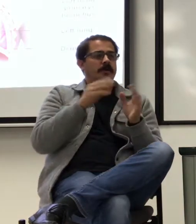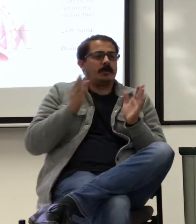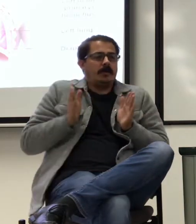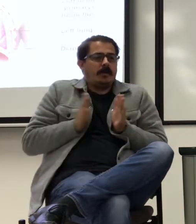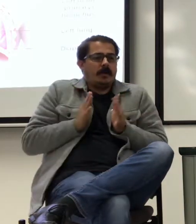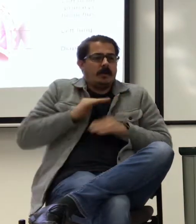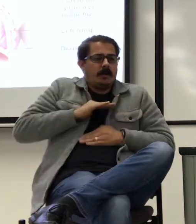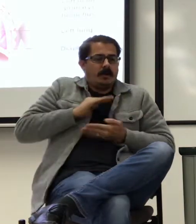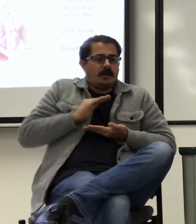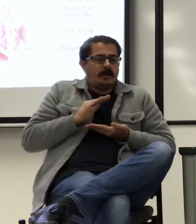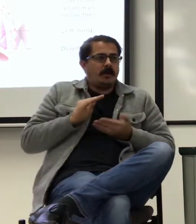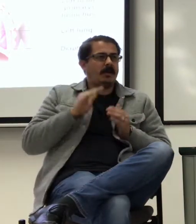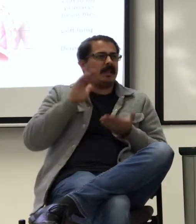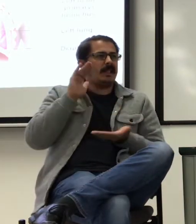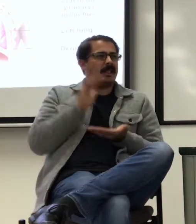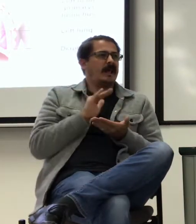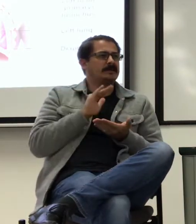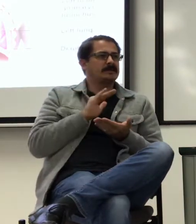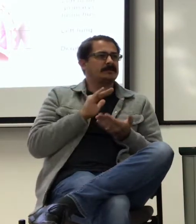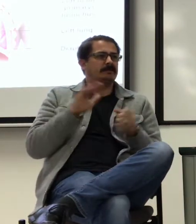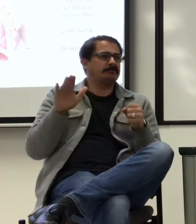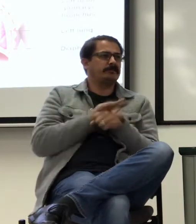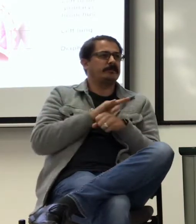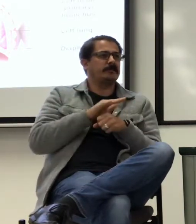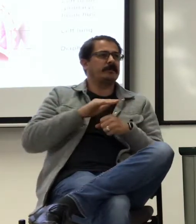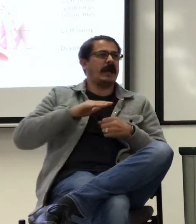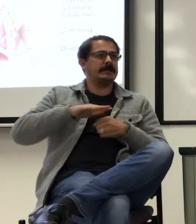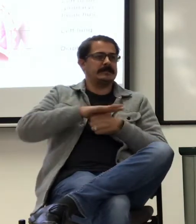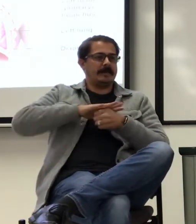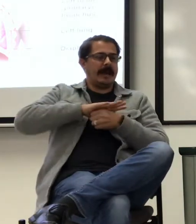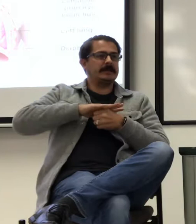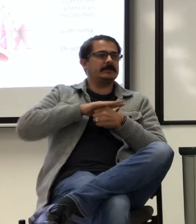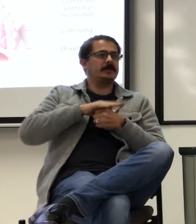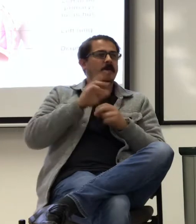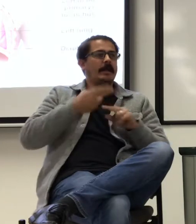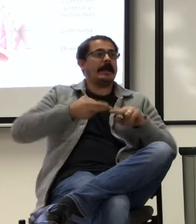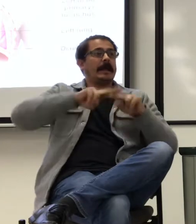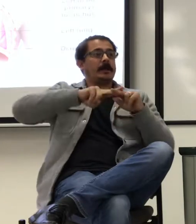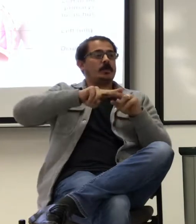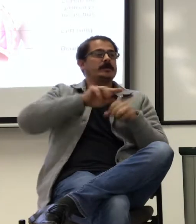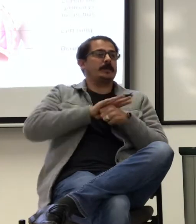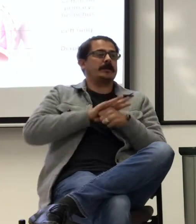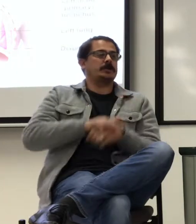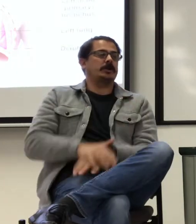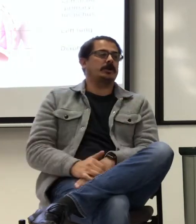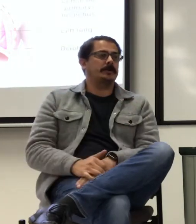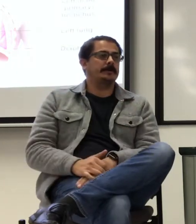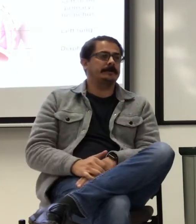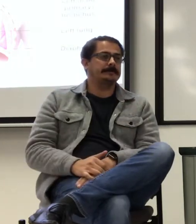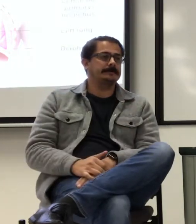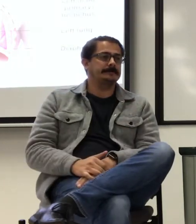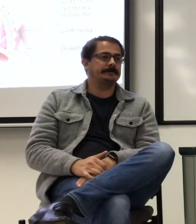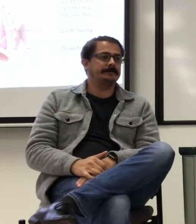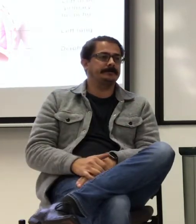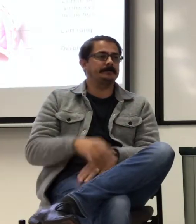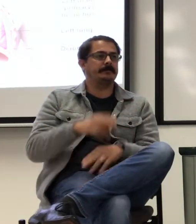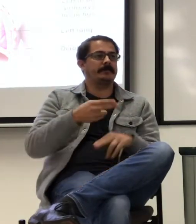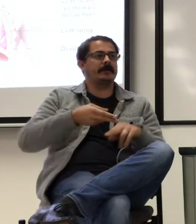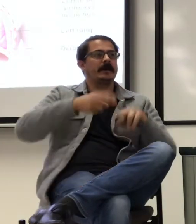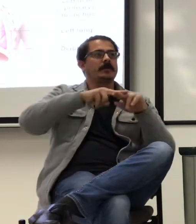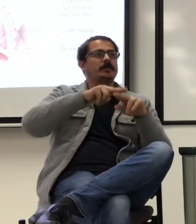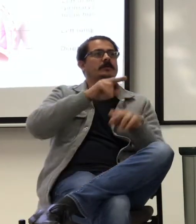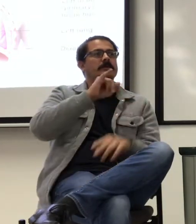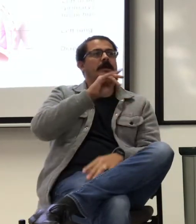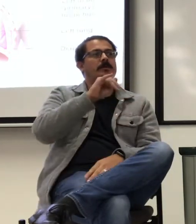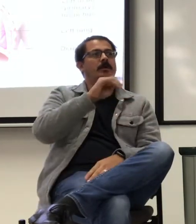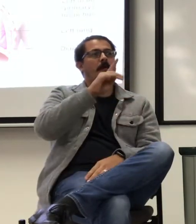to occupy, and they increase in pressure. You increase the intrapulmonary pressure and air